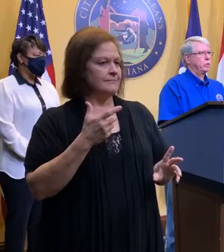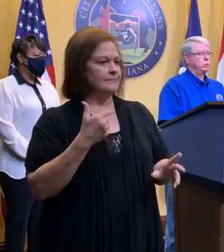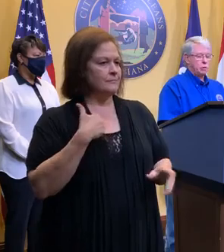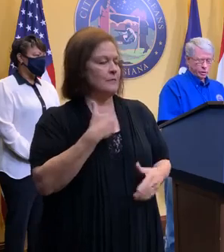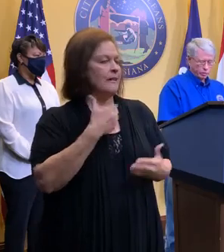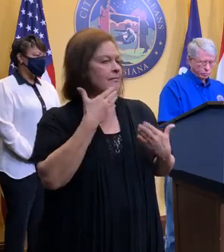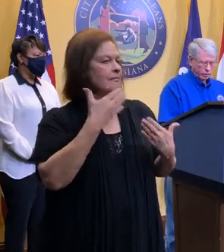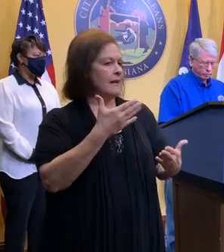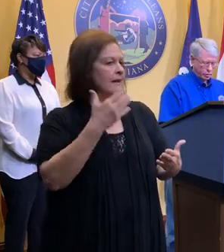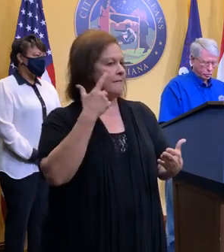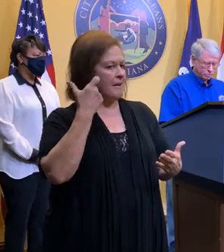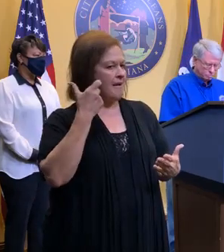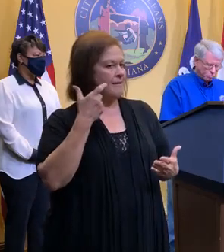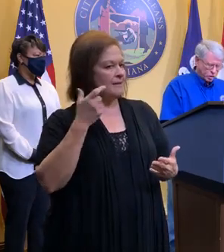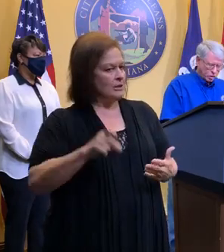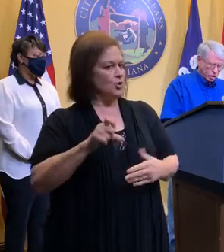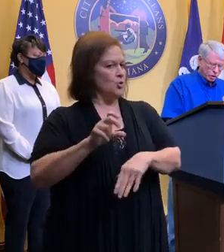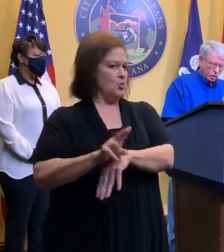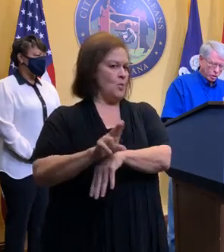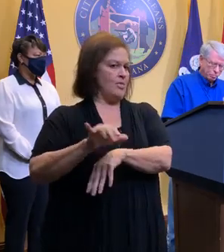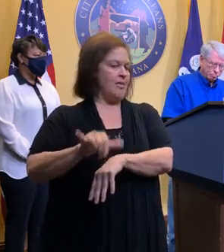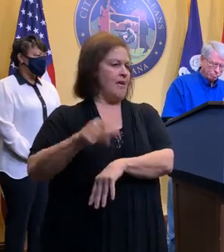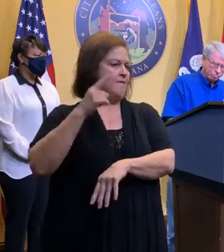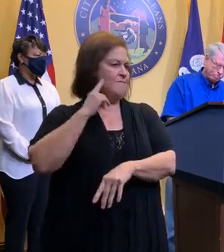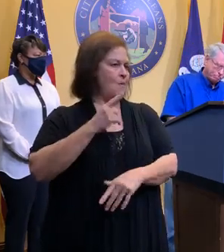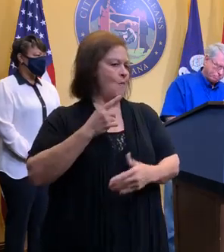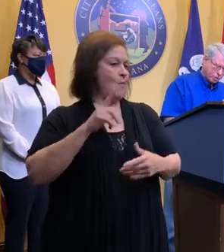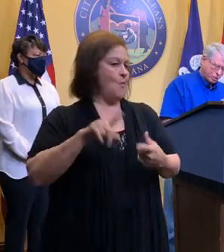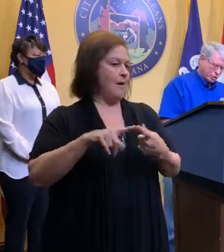on these really heavy rain events.